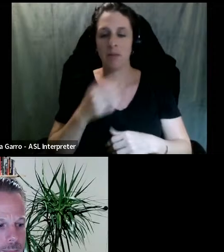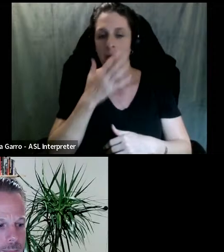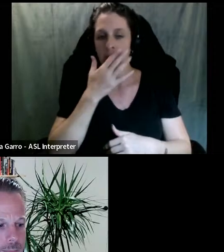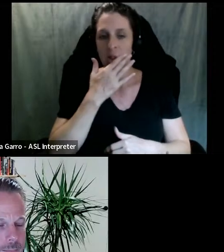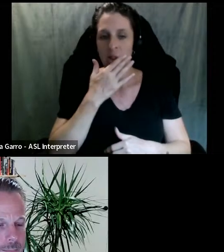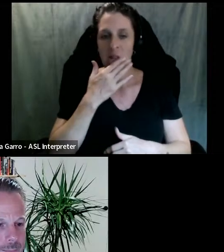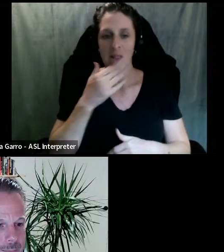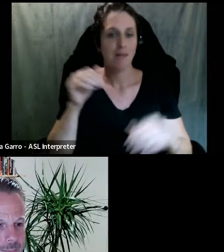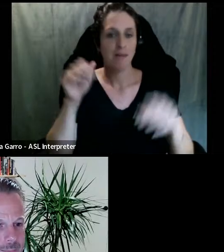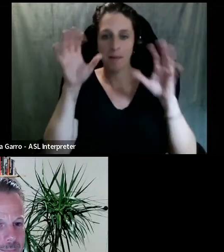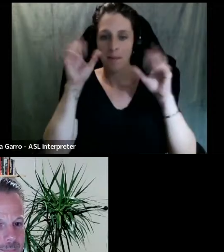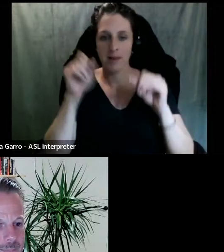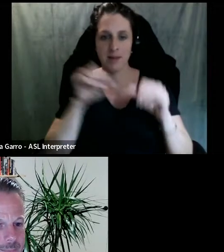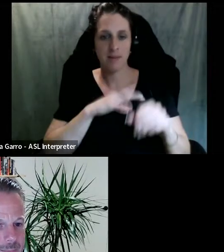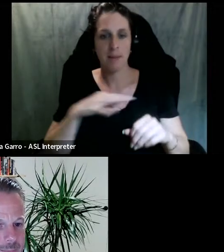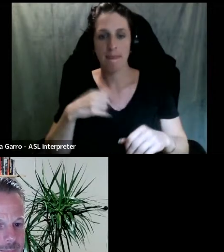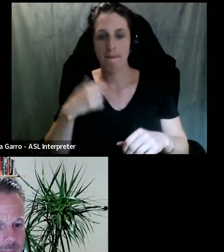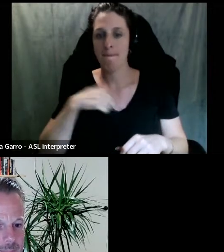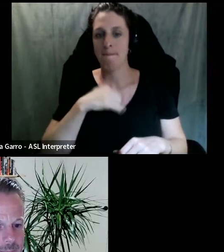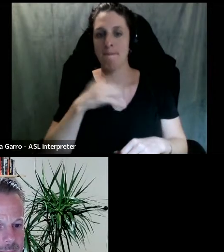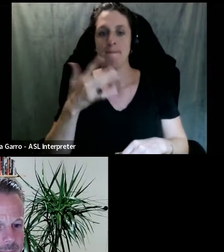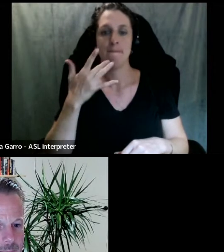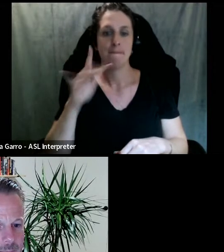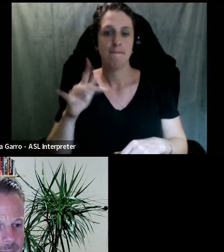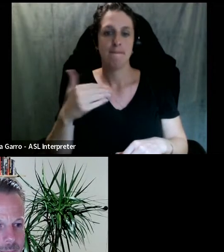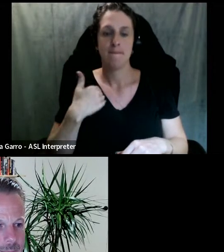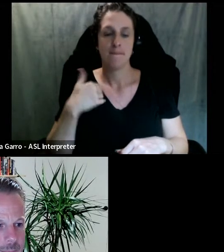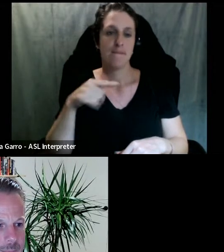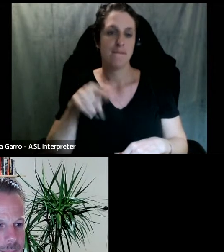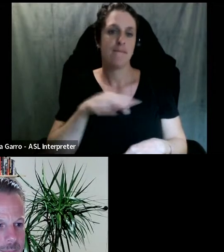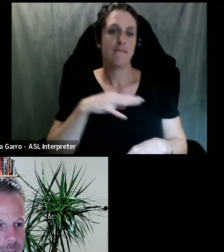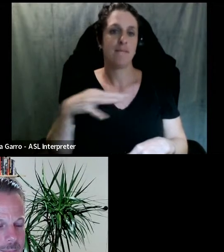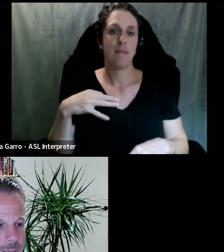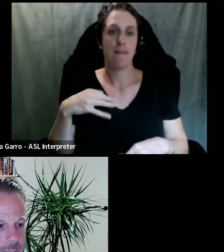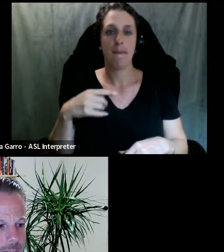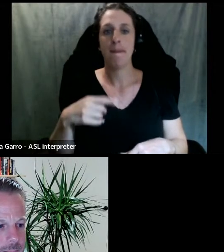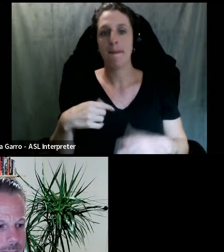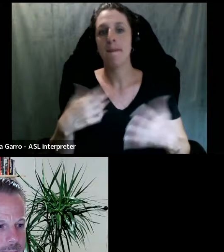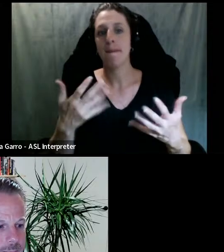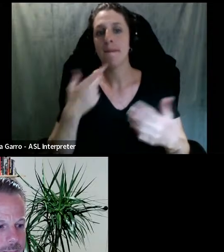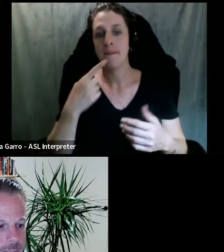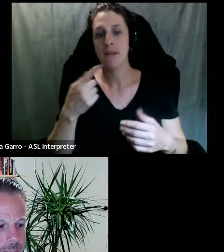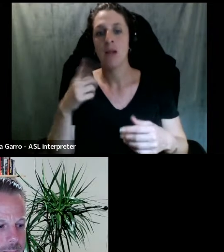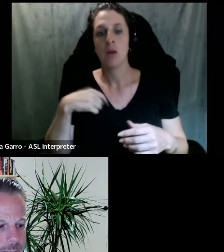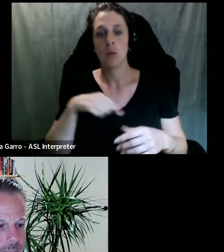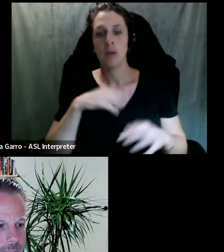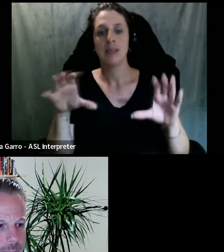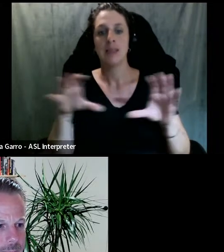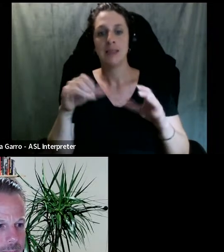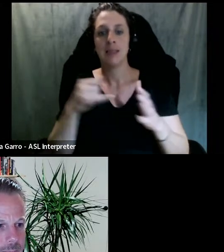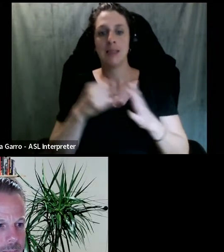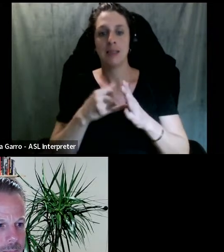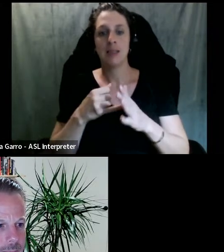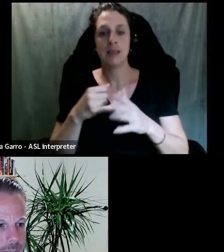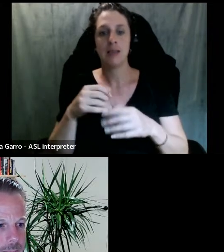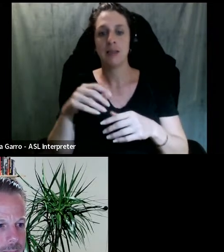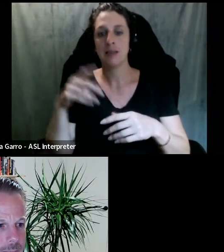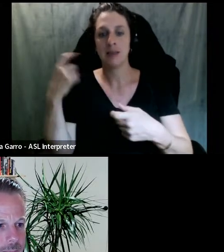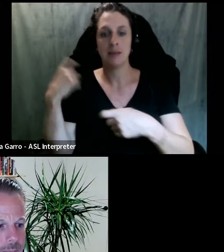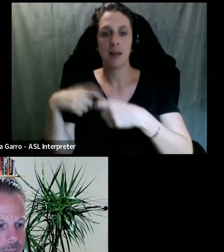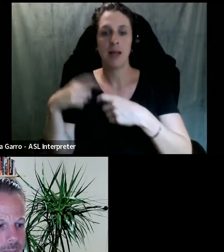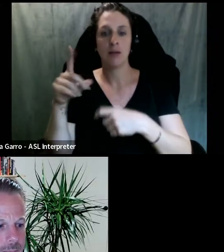staff. We're lucky to have this. I do want to say that we did it in Spanish, 100% from start to finish in